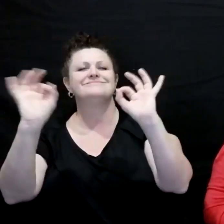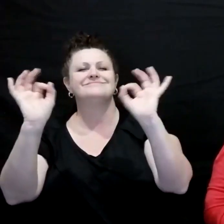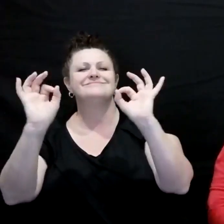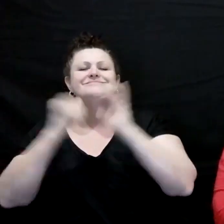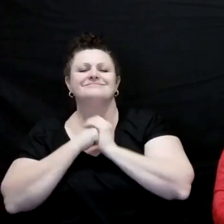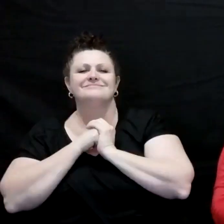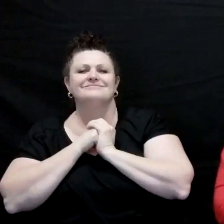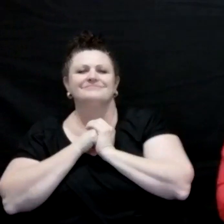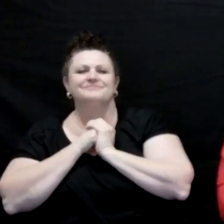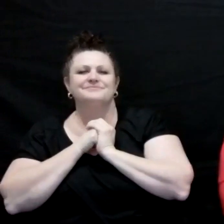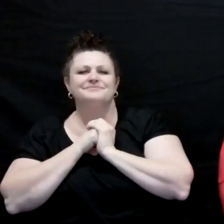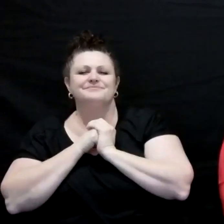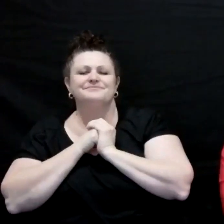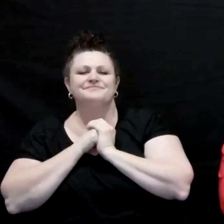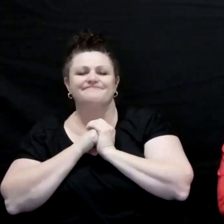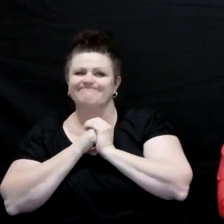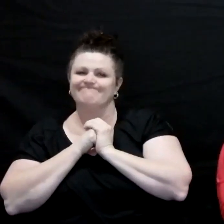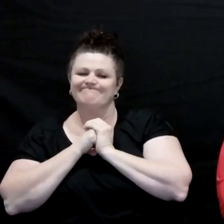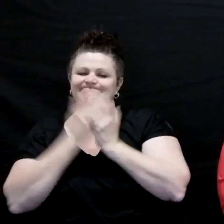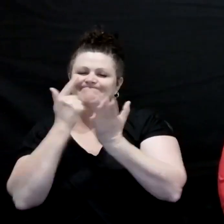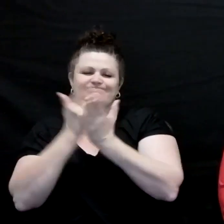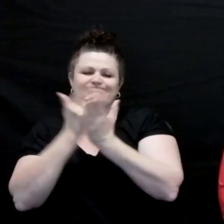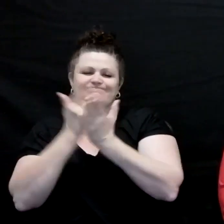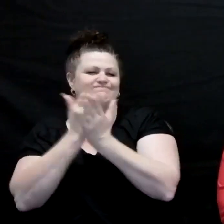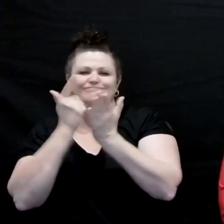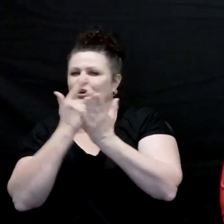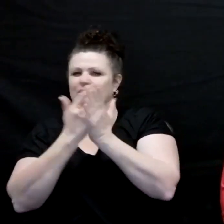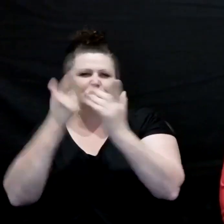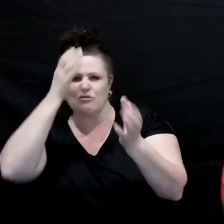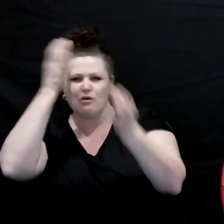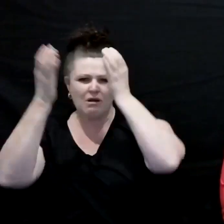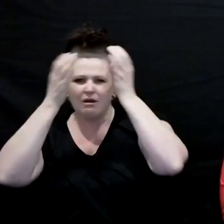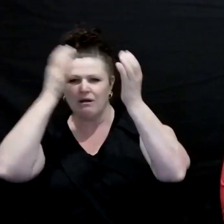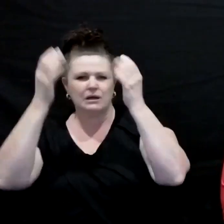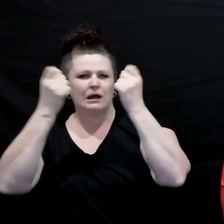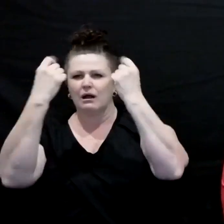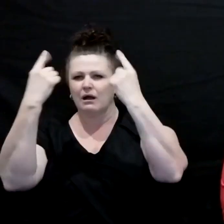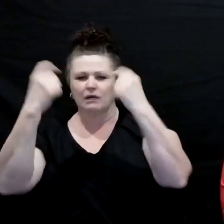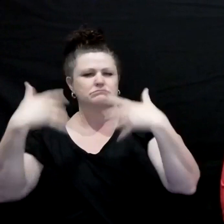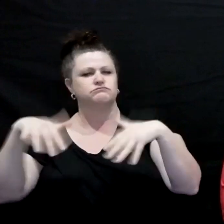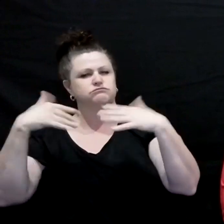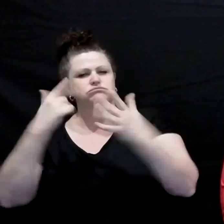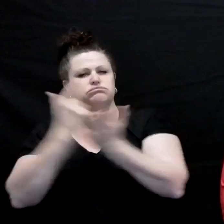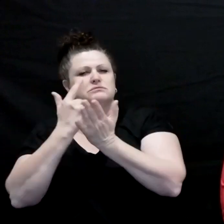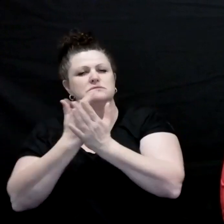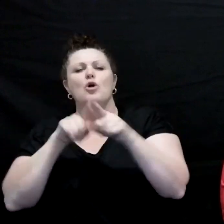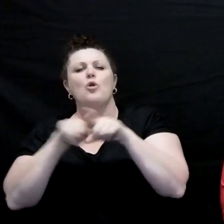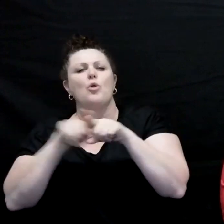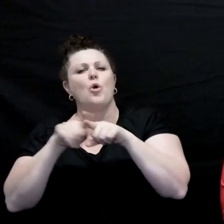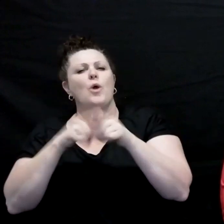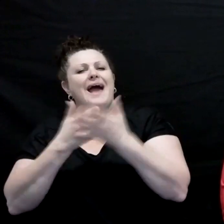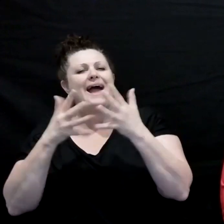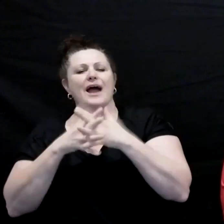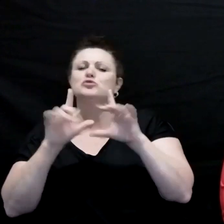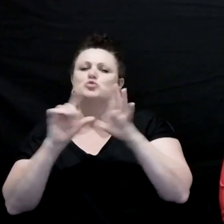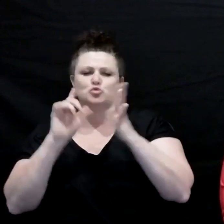It's a lot of concepts to get your head around, and I guess one of the best ways to learn is by doing. So if you're not